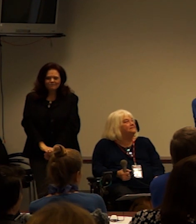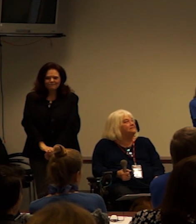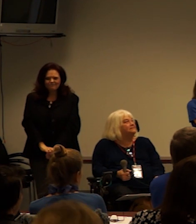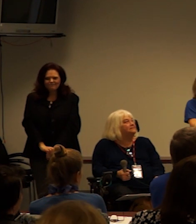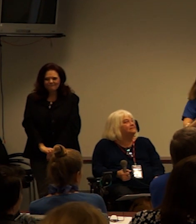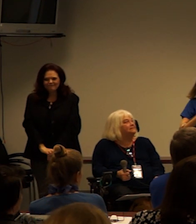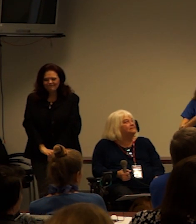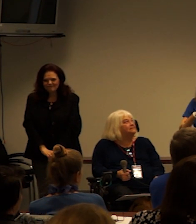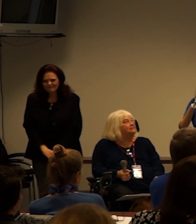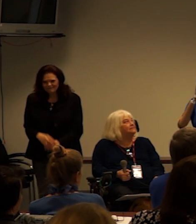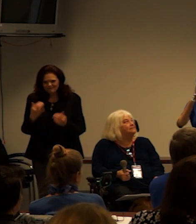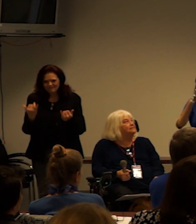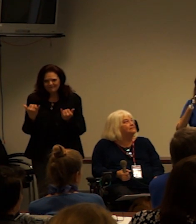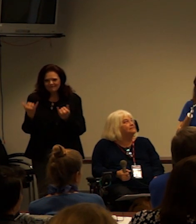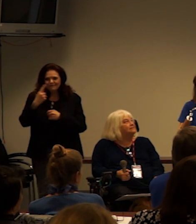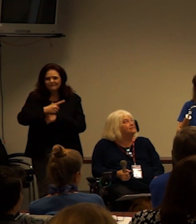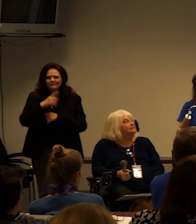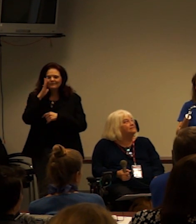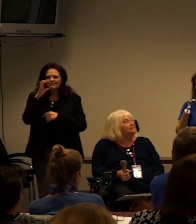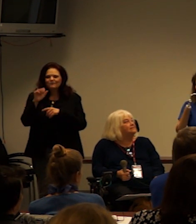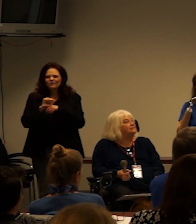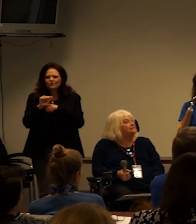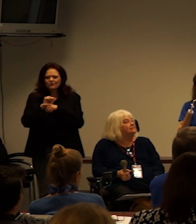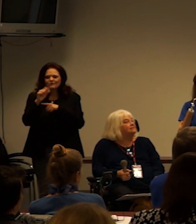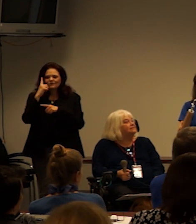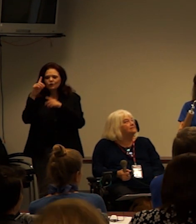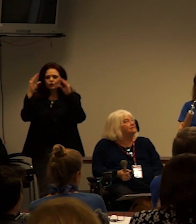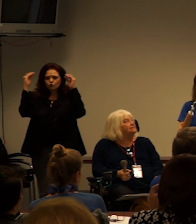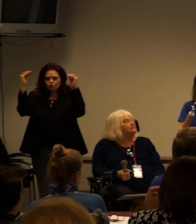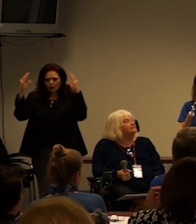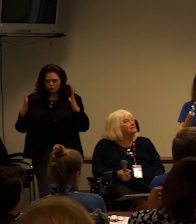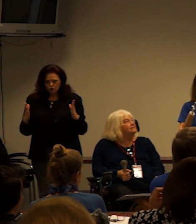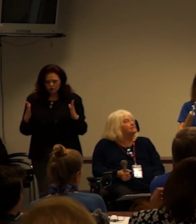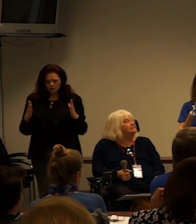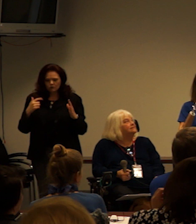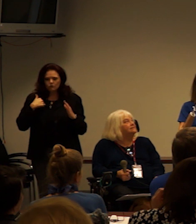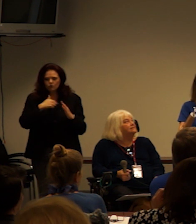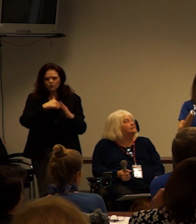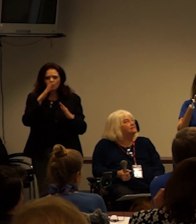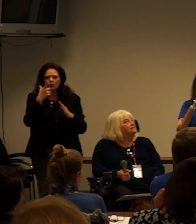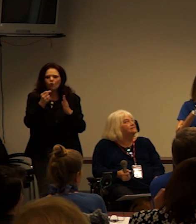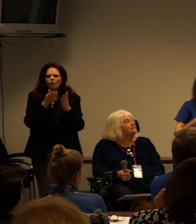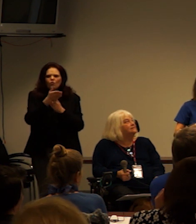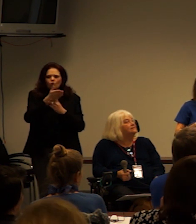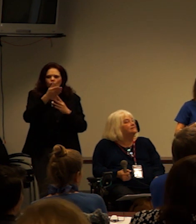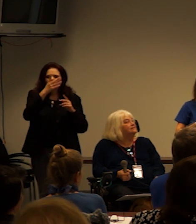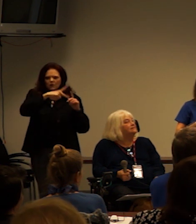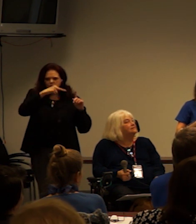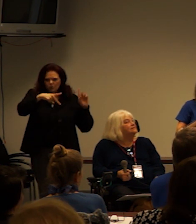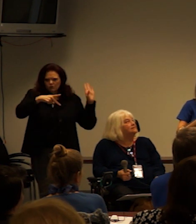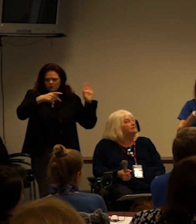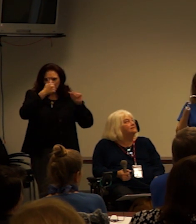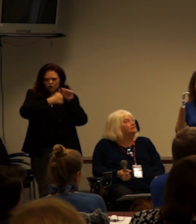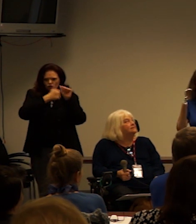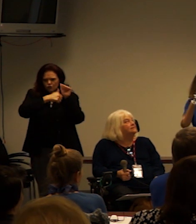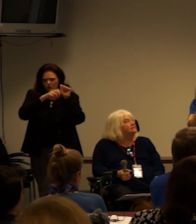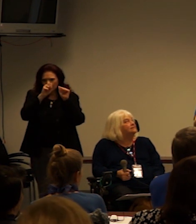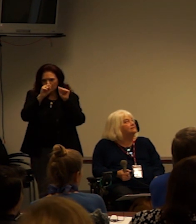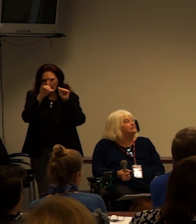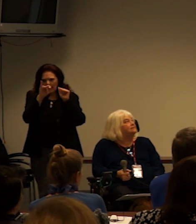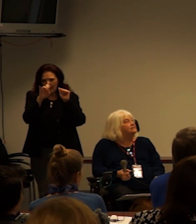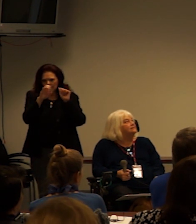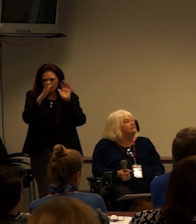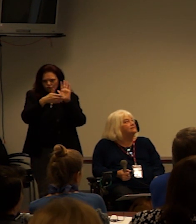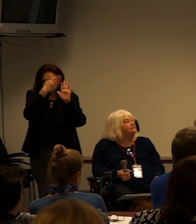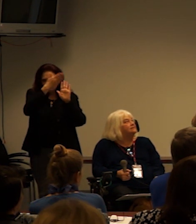today is going to be the training for instructors. We're going to go through this slide by slide, and we're going to